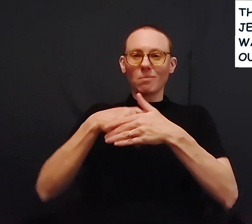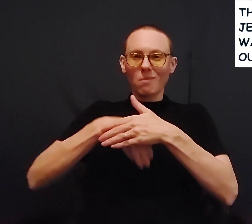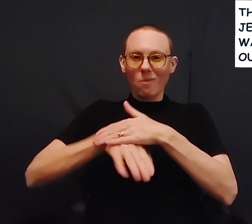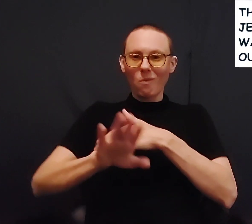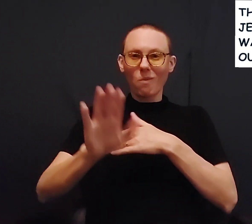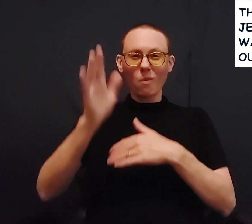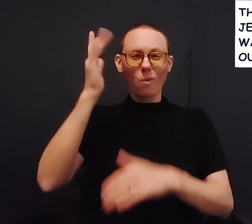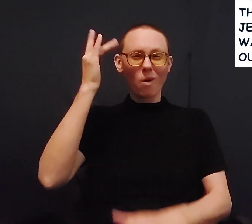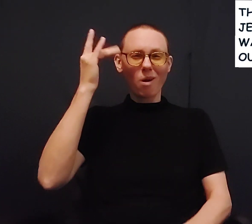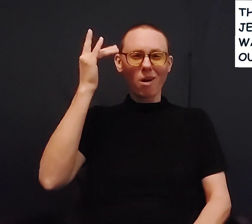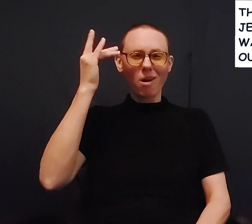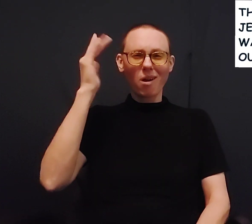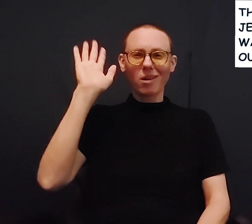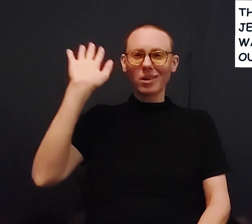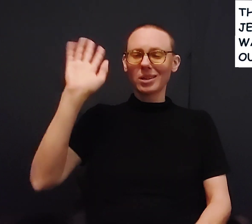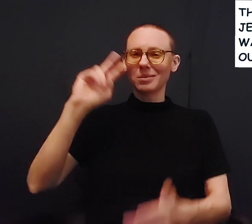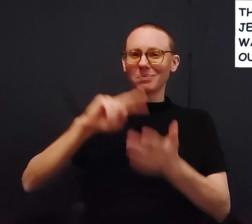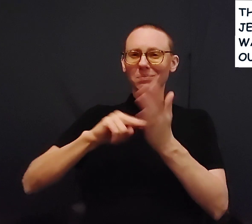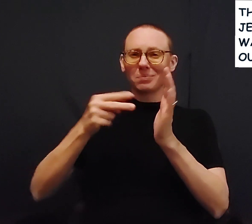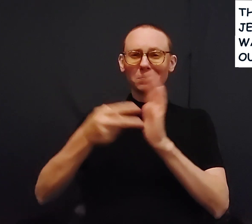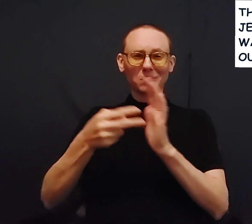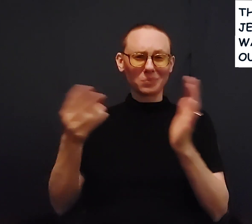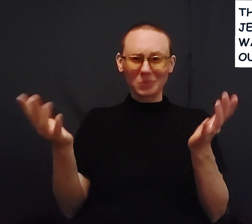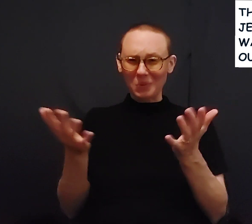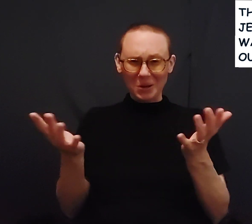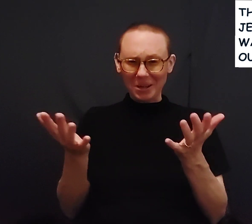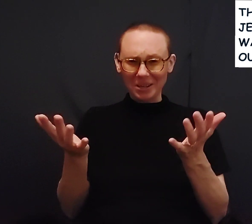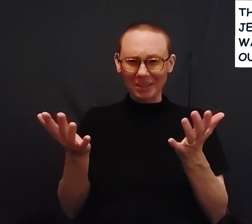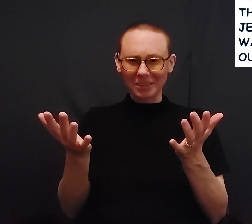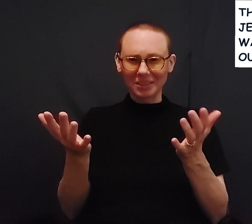The purpose for Jesus to be born